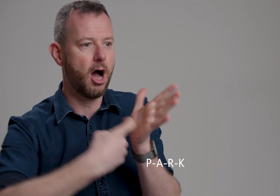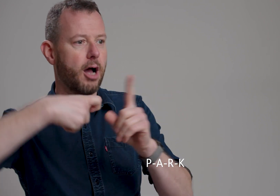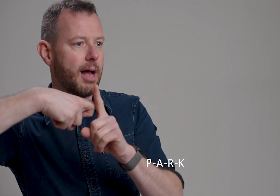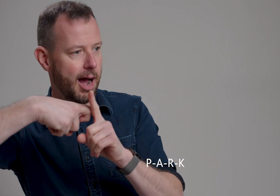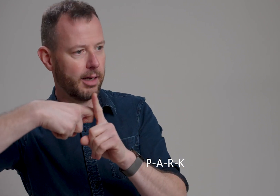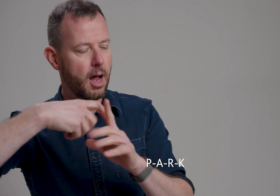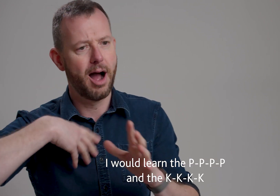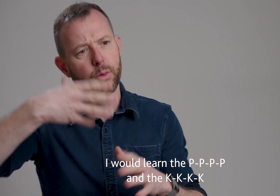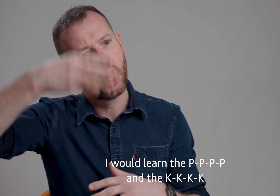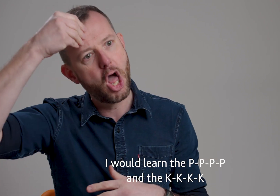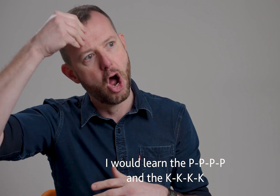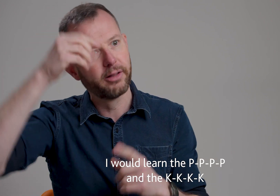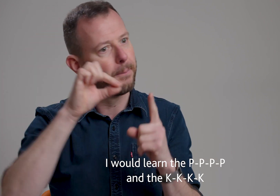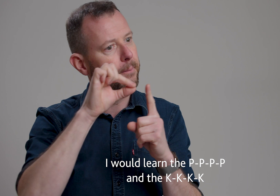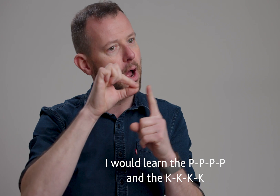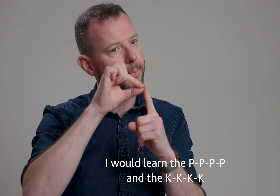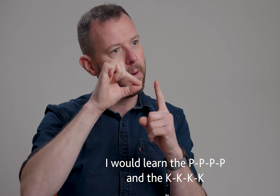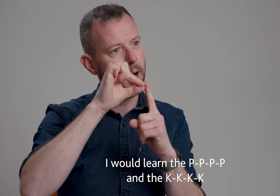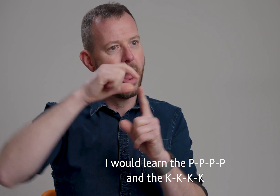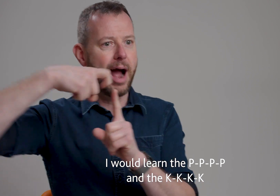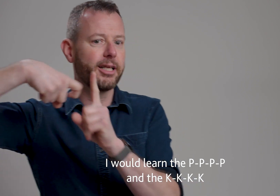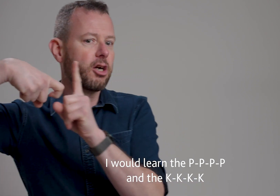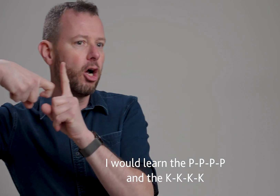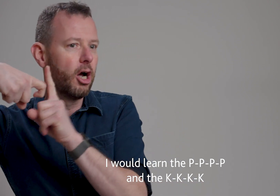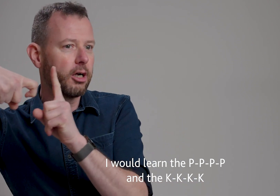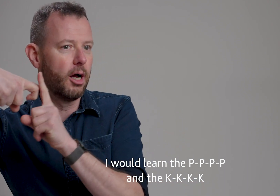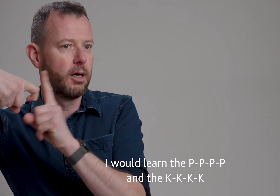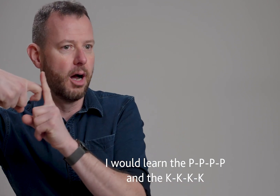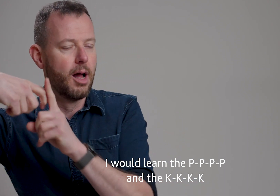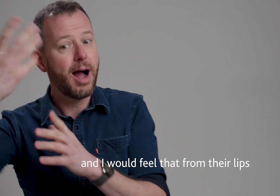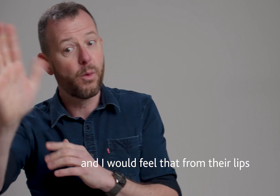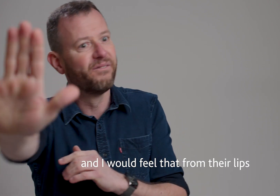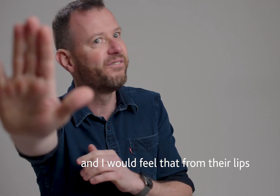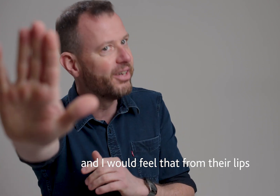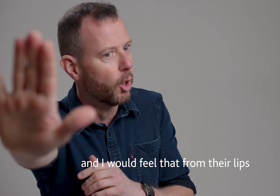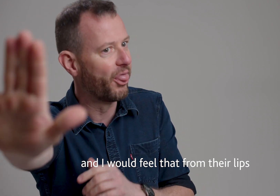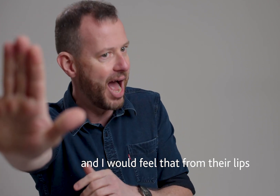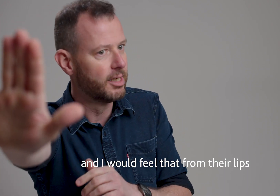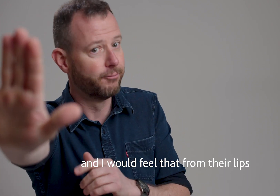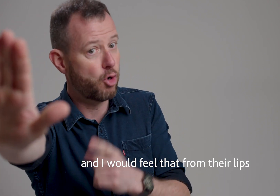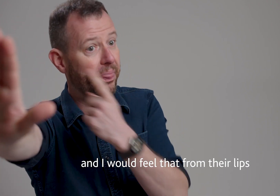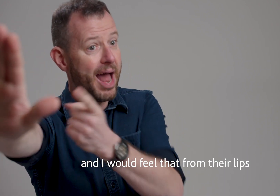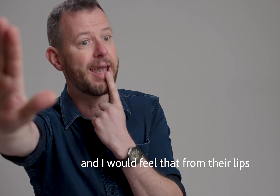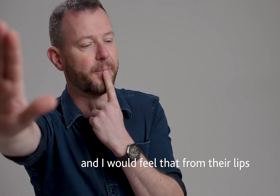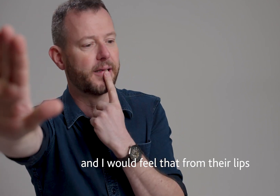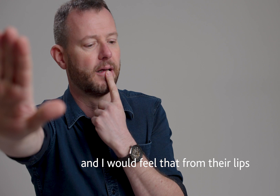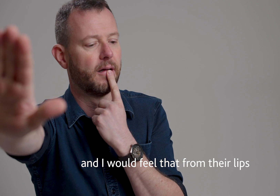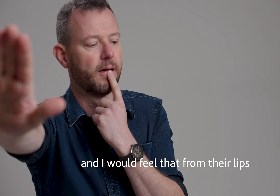P-A-R-K, I would learn the pop pop pop and the cut cut cut cut. I would feel that from the lips.